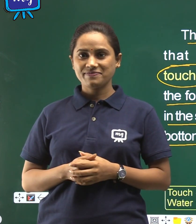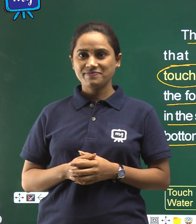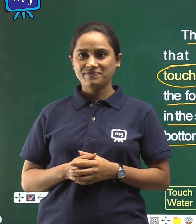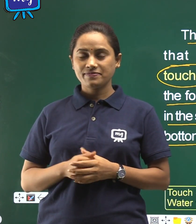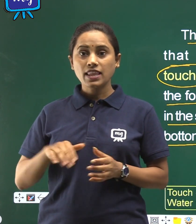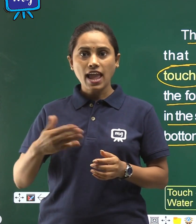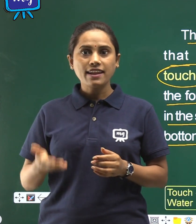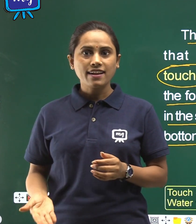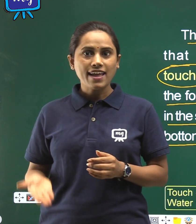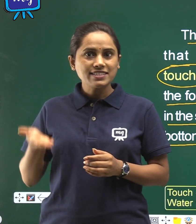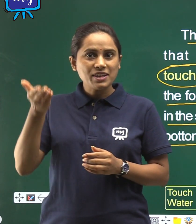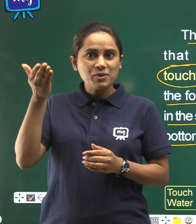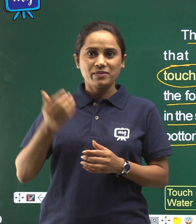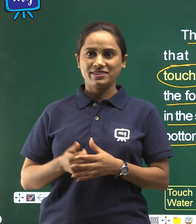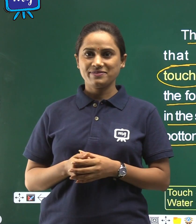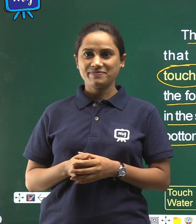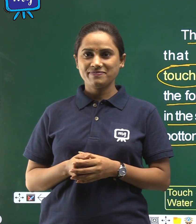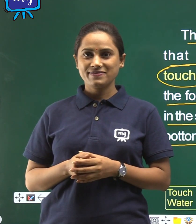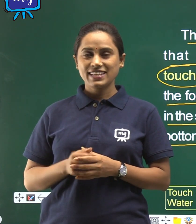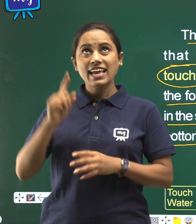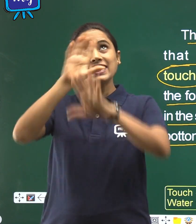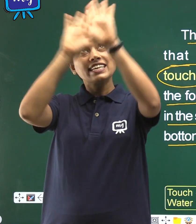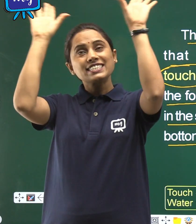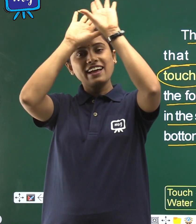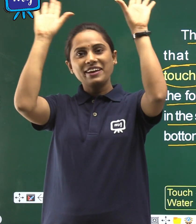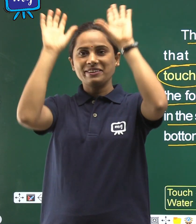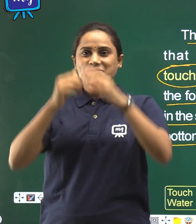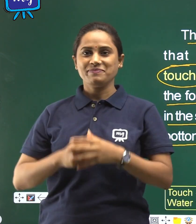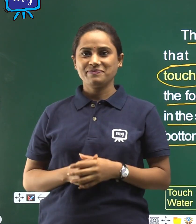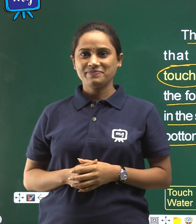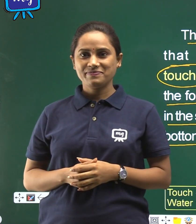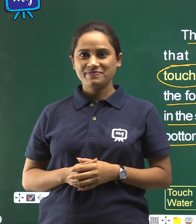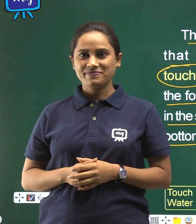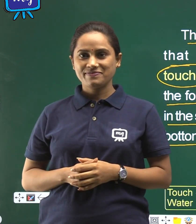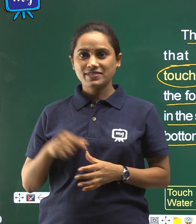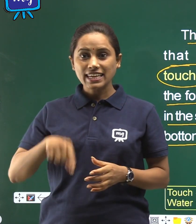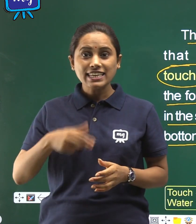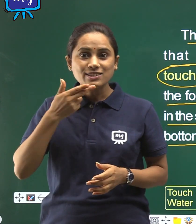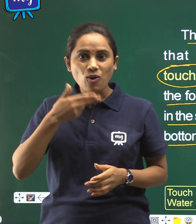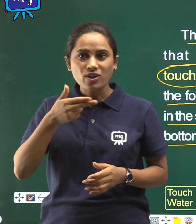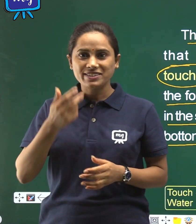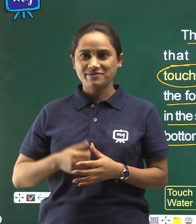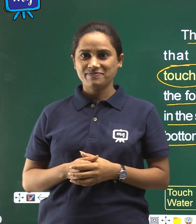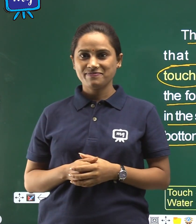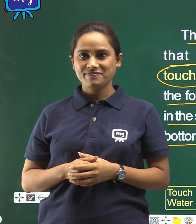and rises up in the sky. It is called